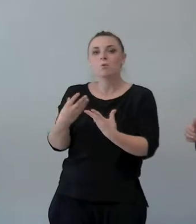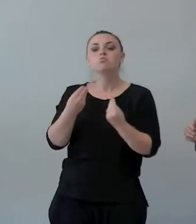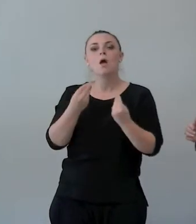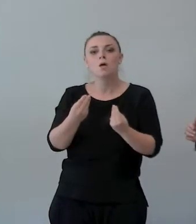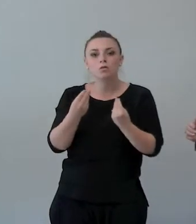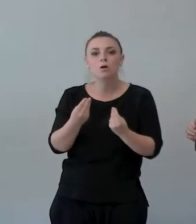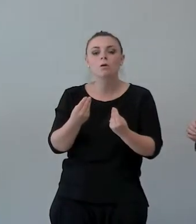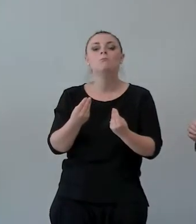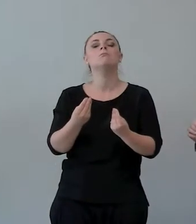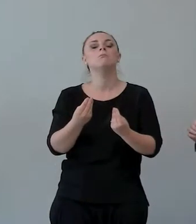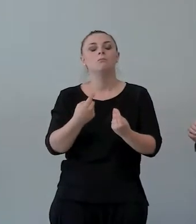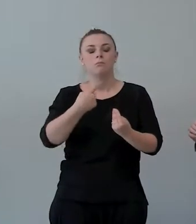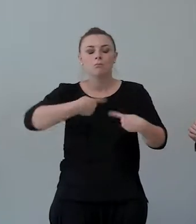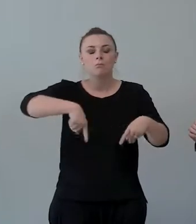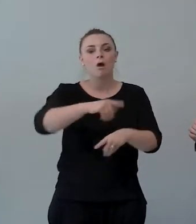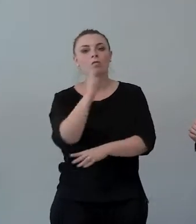dormiamo, even when we sleep.